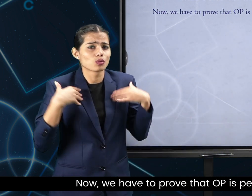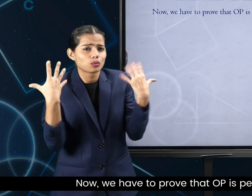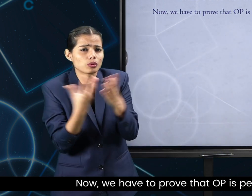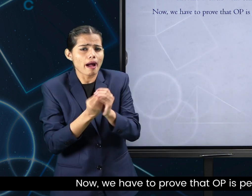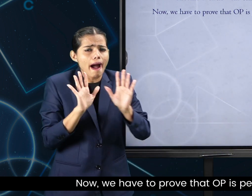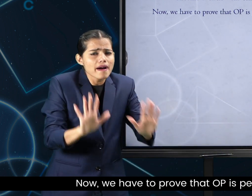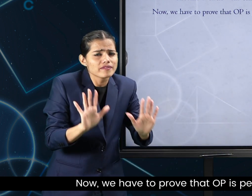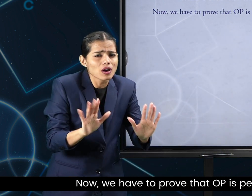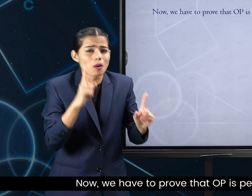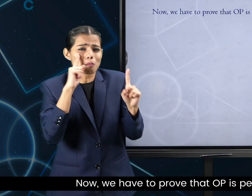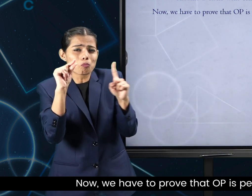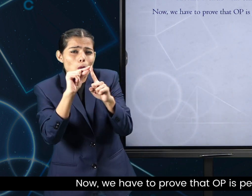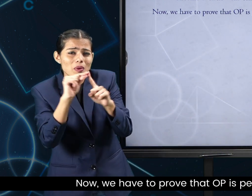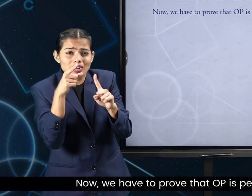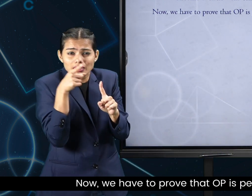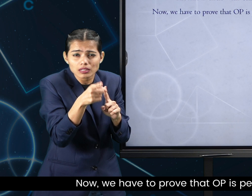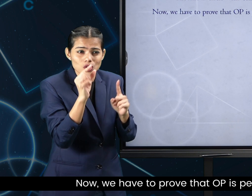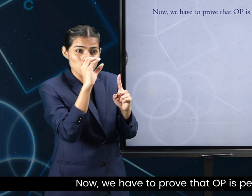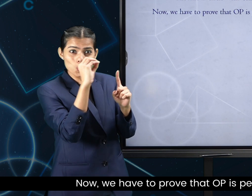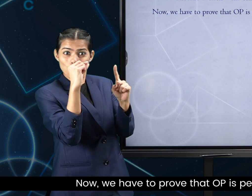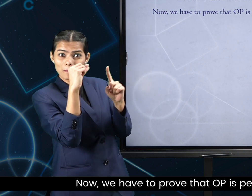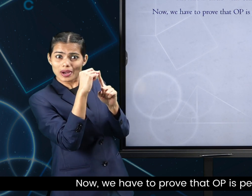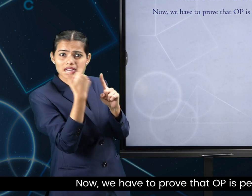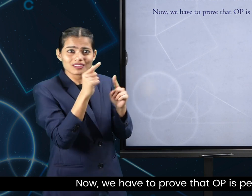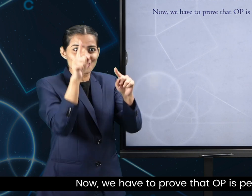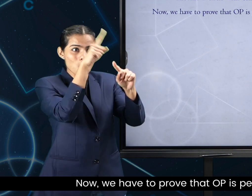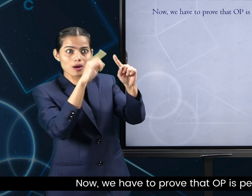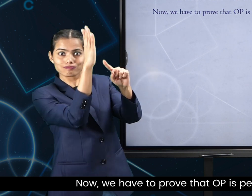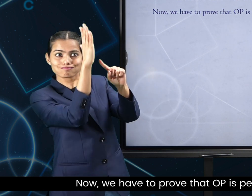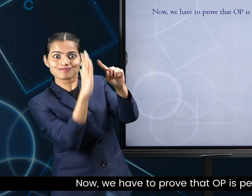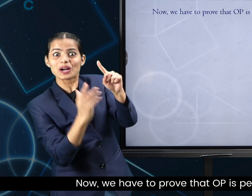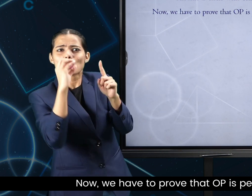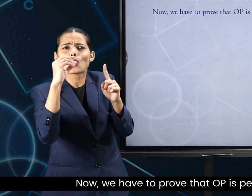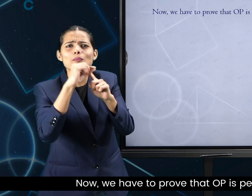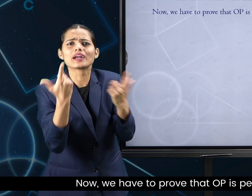Now, we have to prove that OP is perpendicular to the tangent XY.